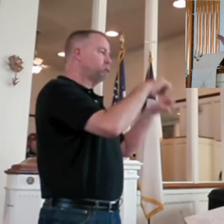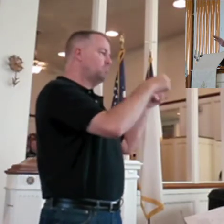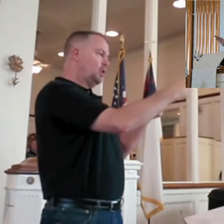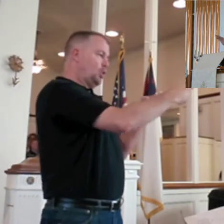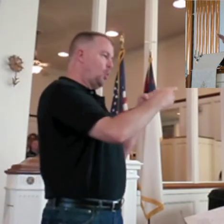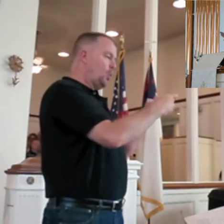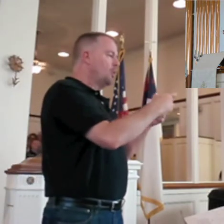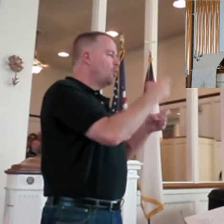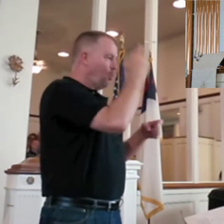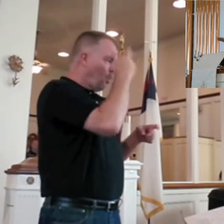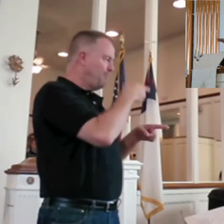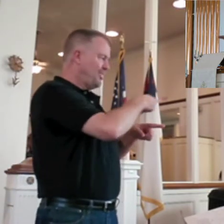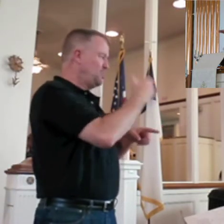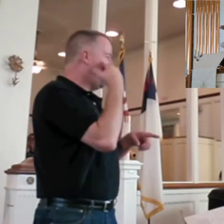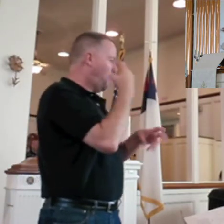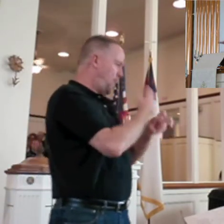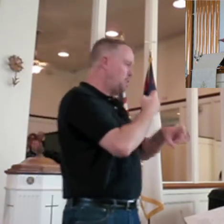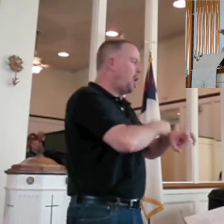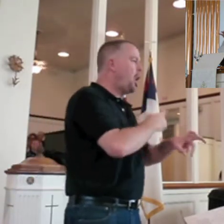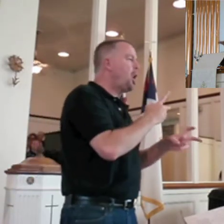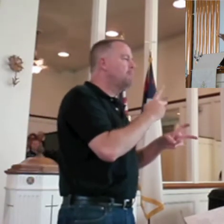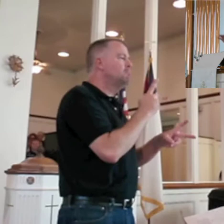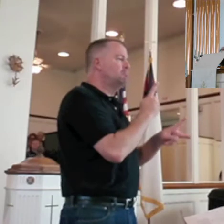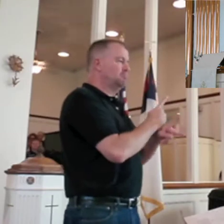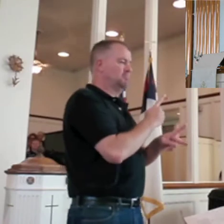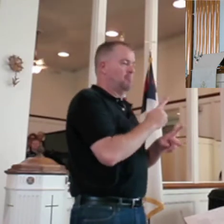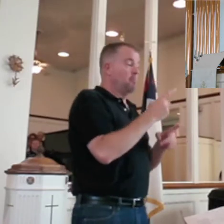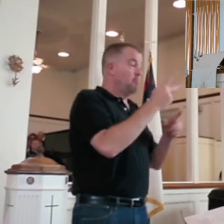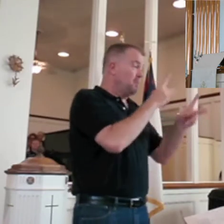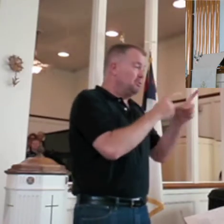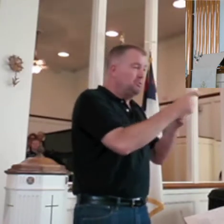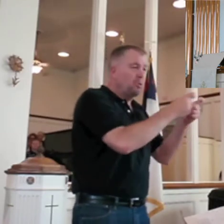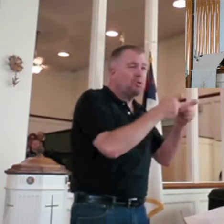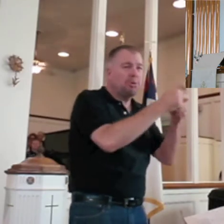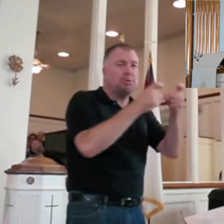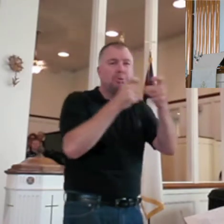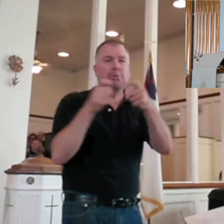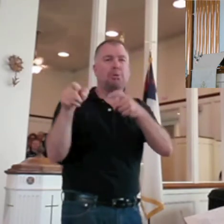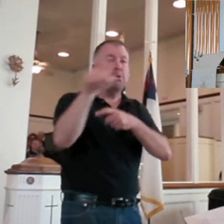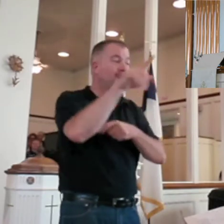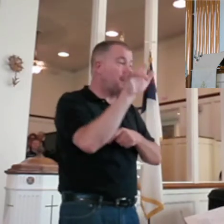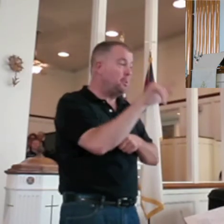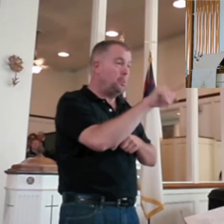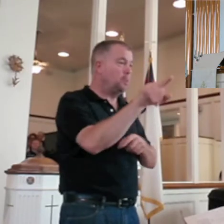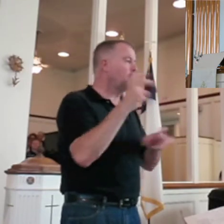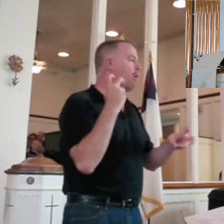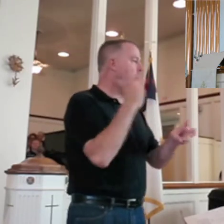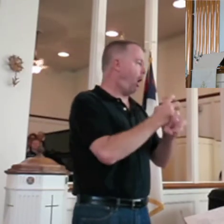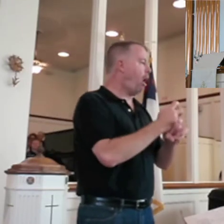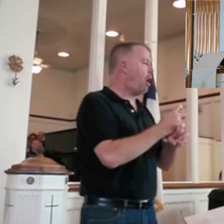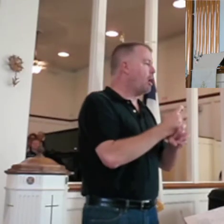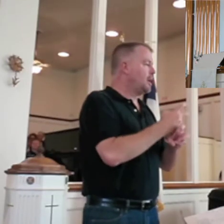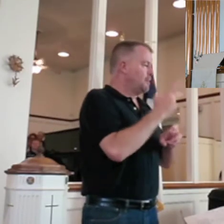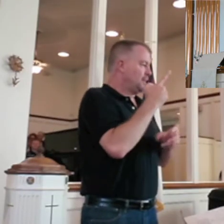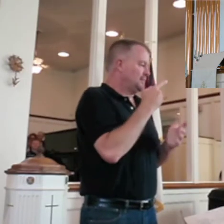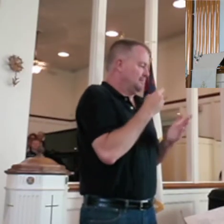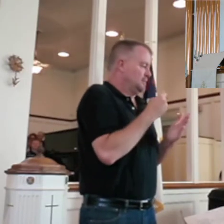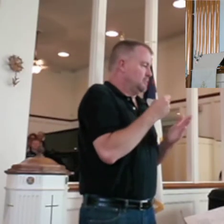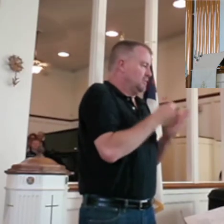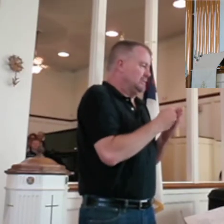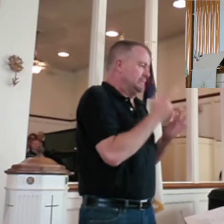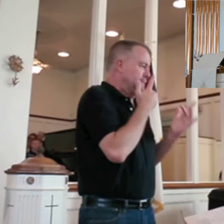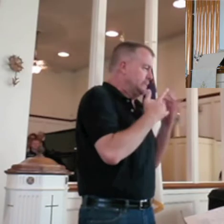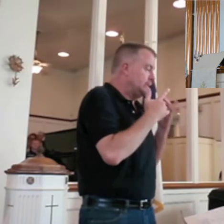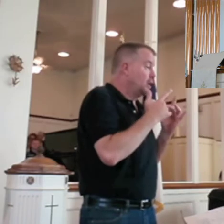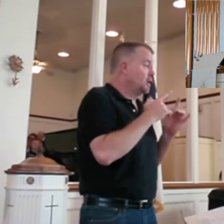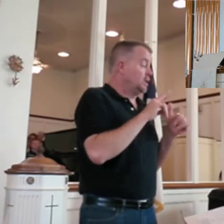rough time. This is a tough time. It's tough to keep the people in their place. And so when Jesus, the first